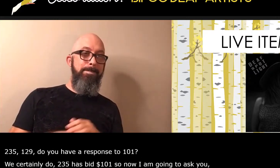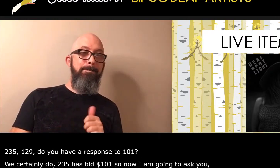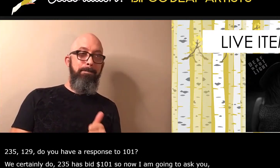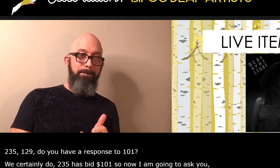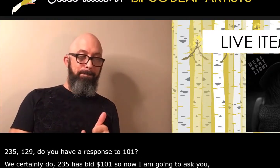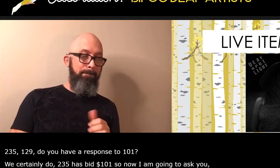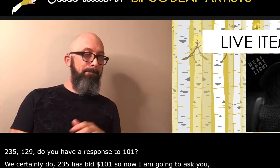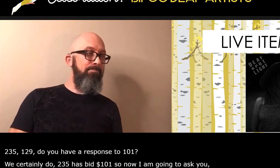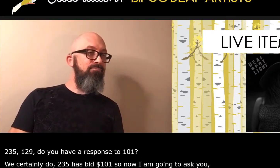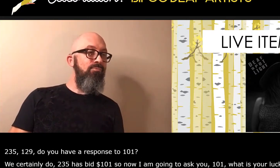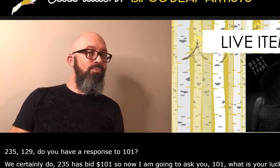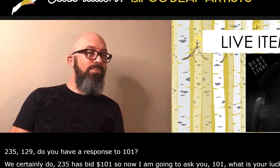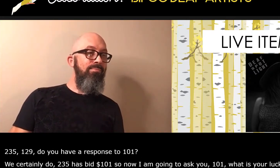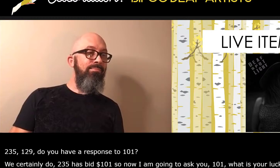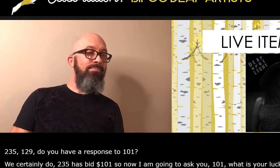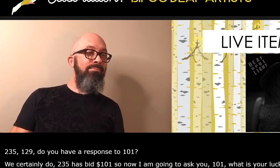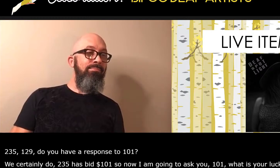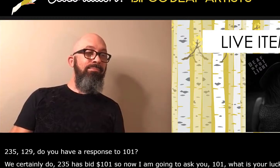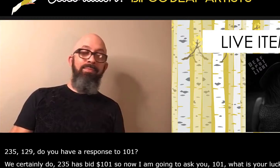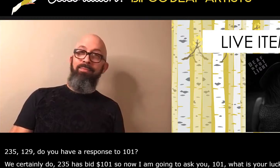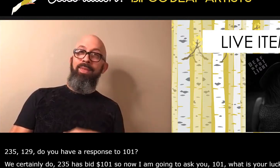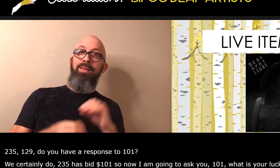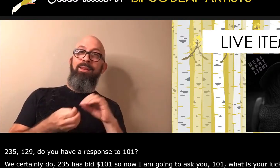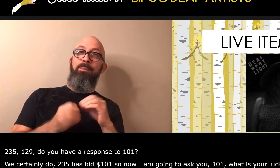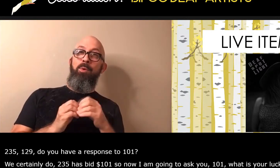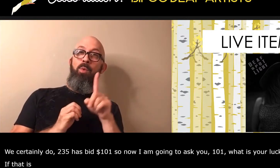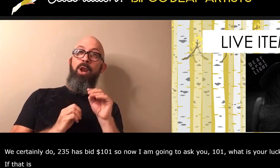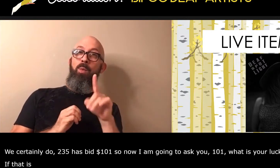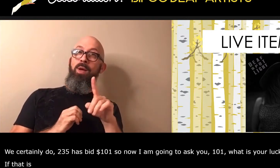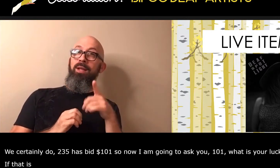If that's your lucky number, what are you going to raise it to?